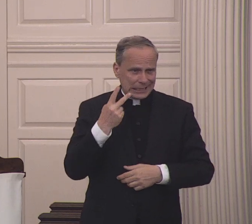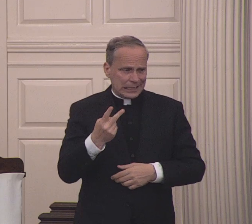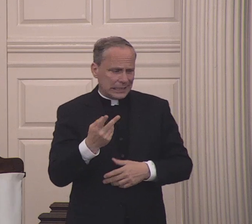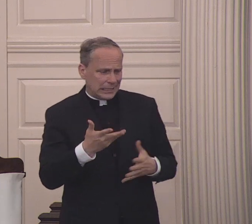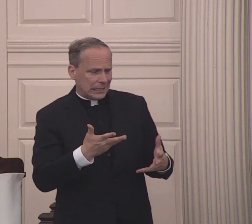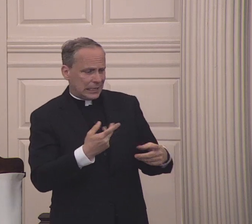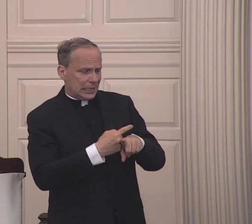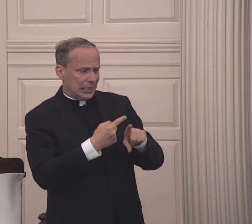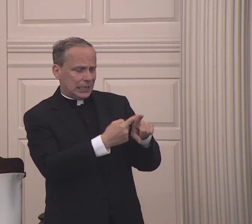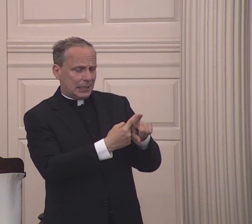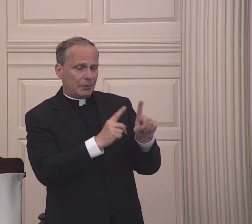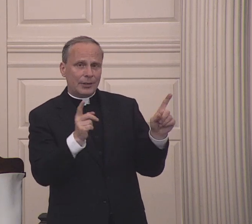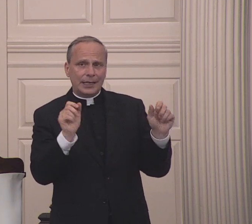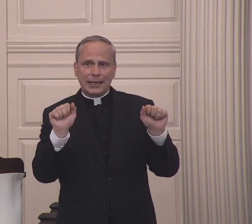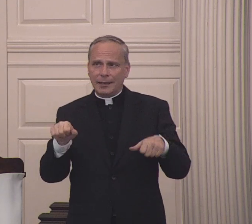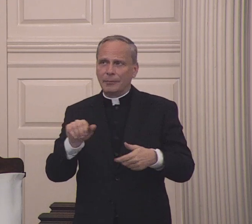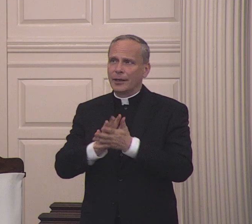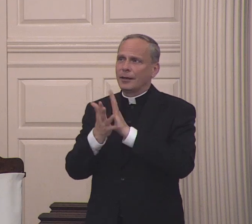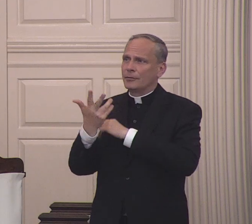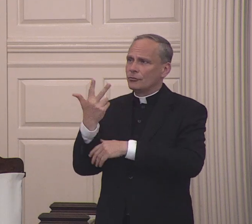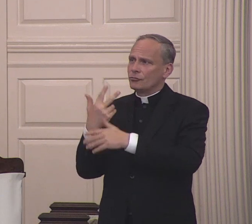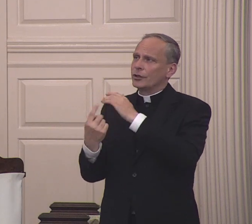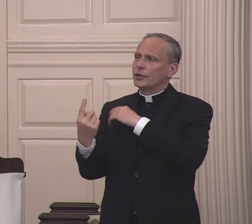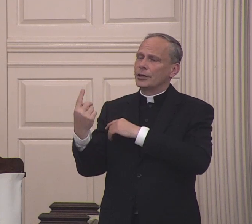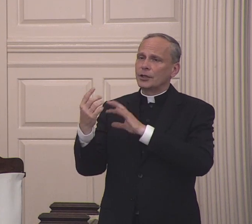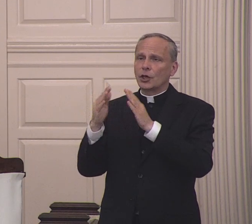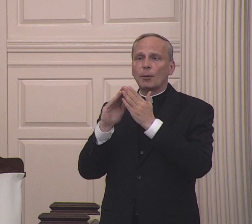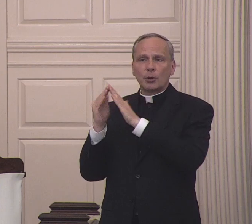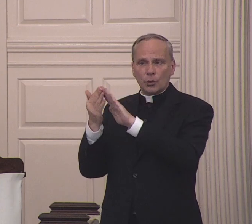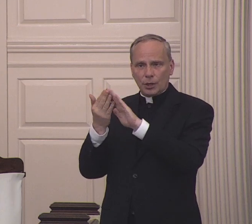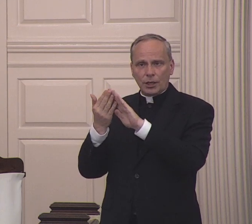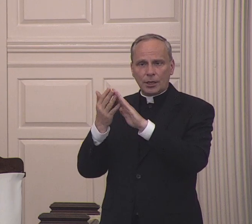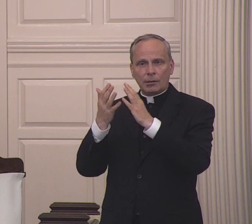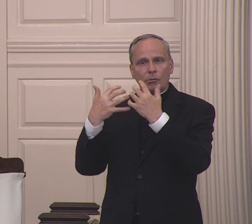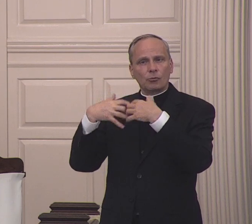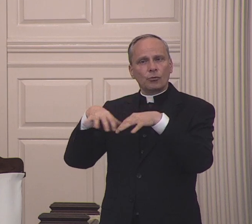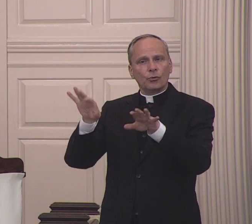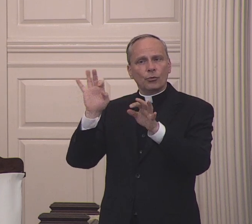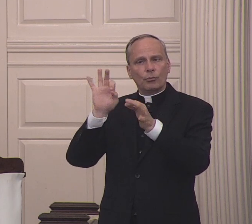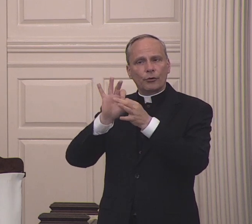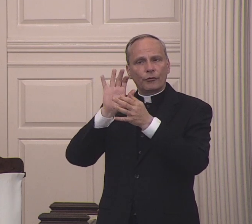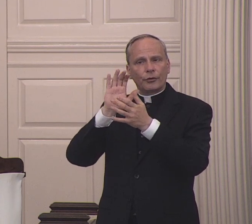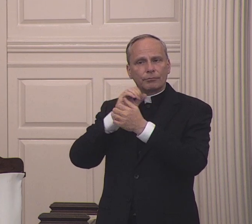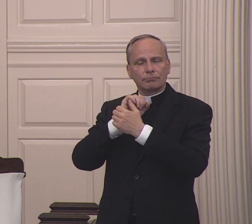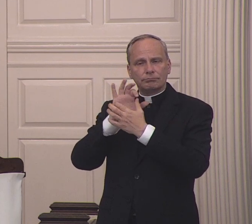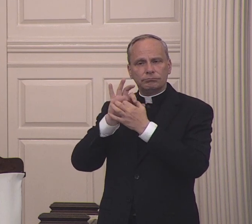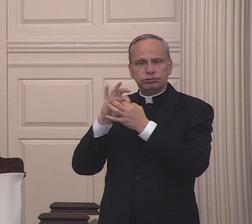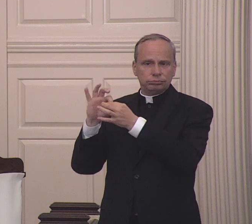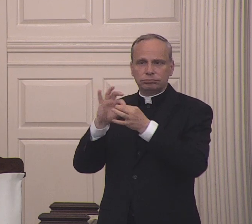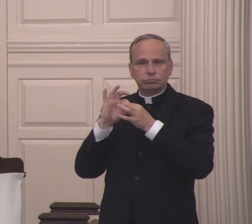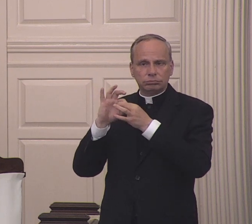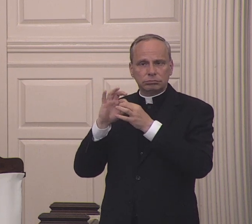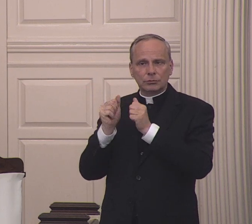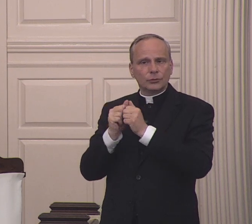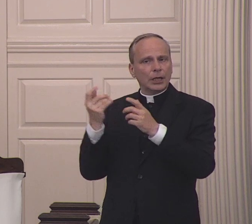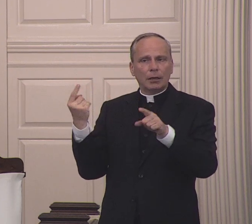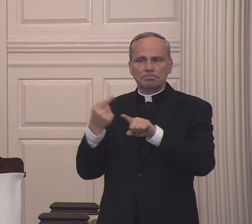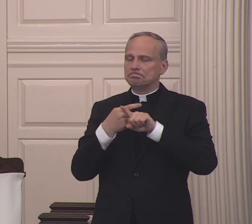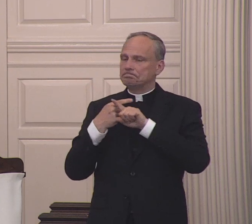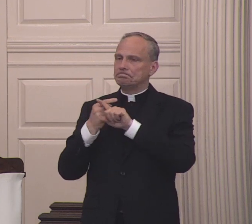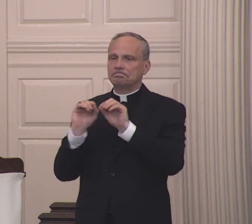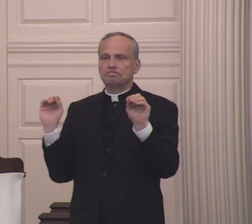something. The Trinity is a community that works perfectly well without any